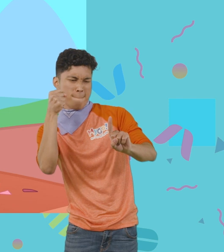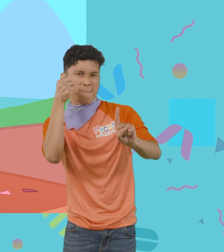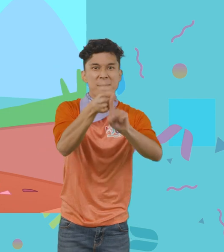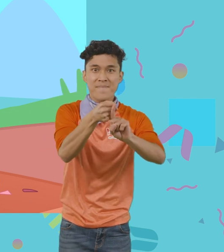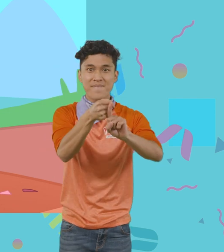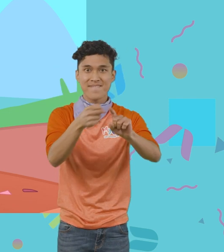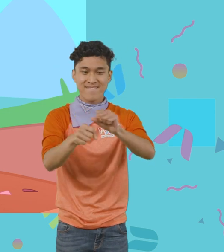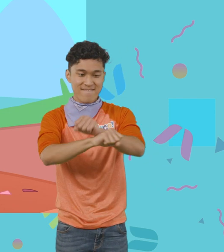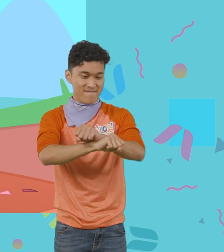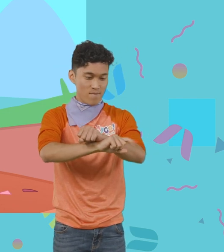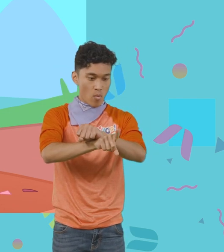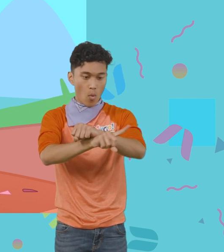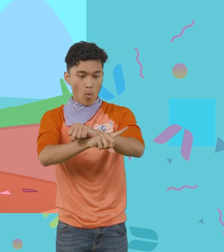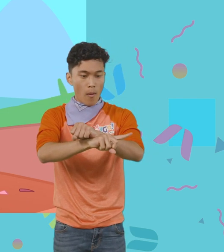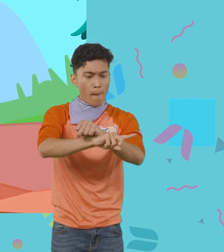hard.